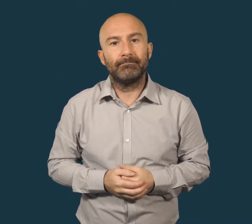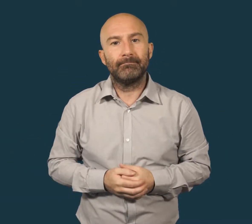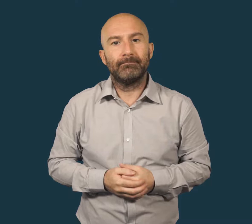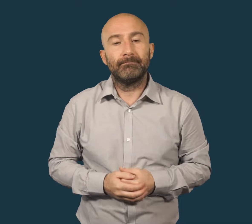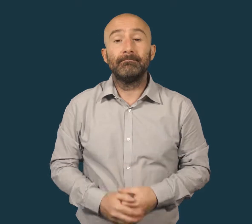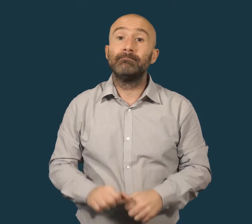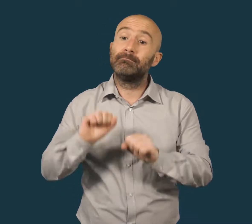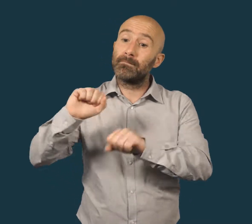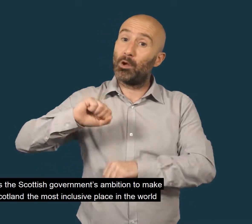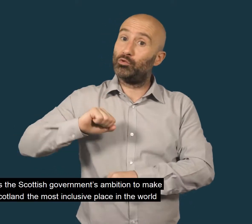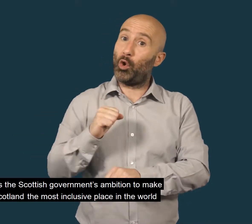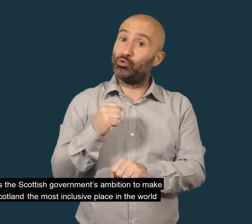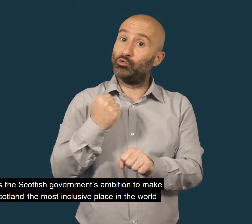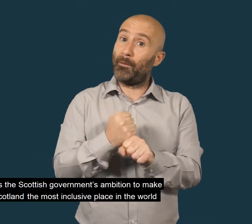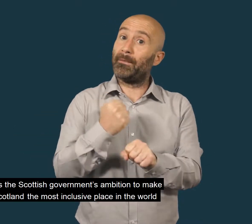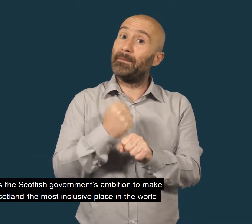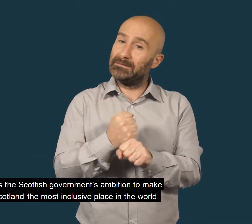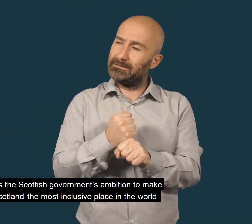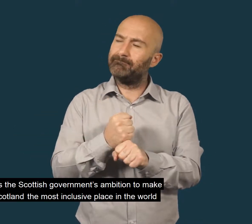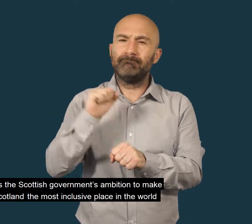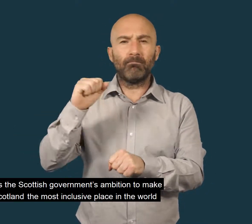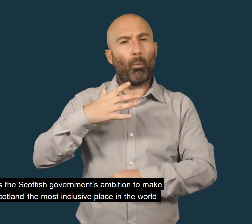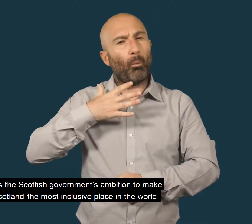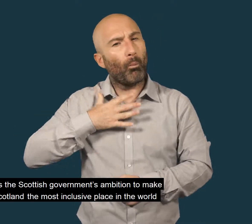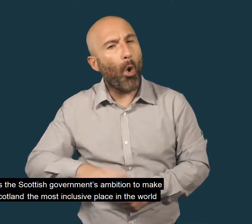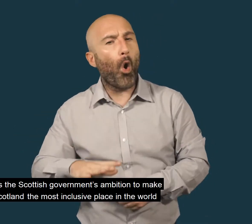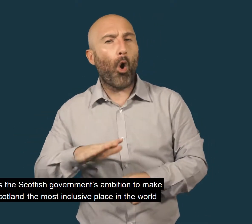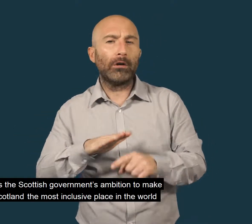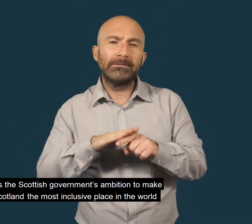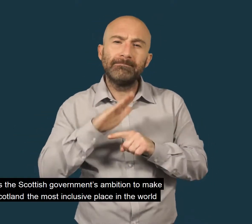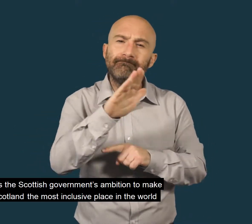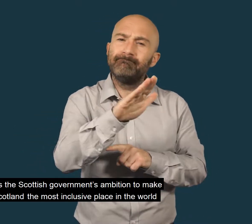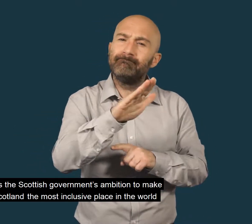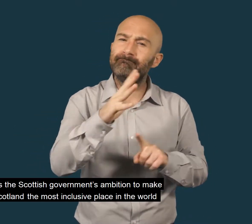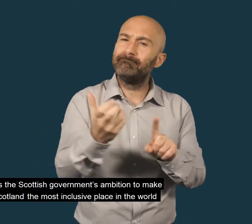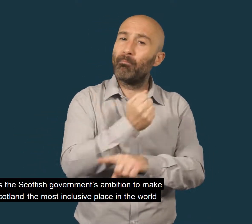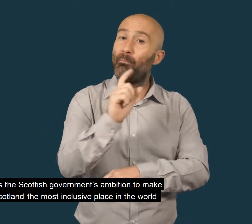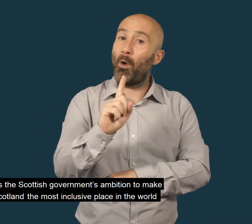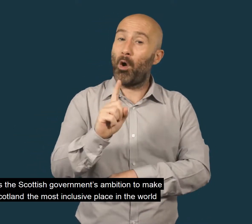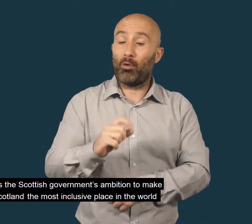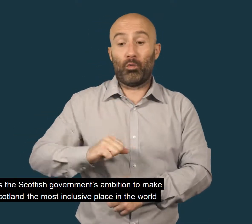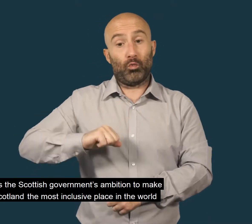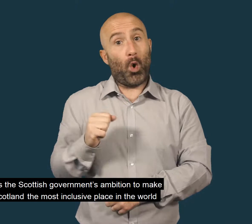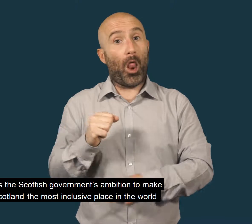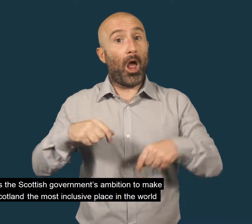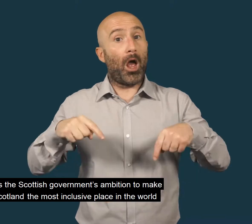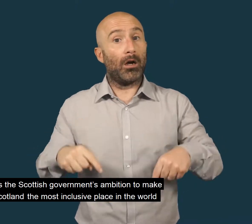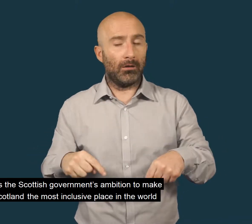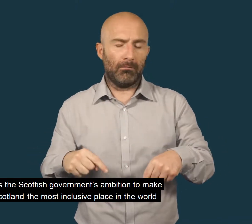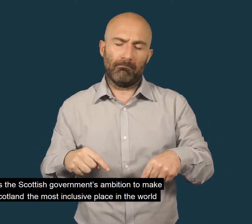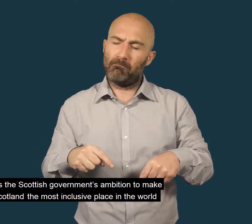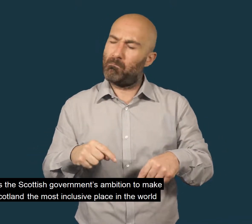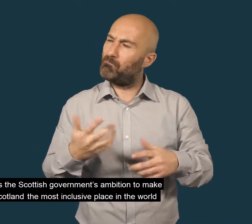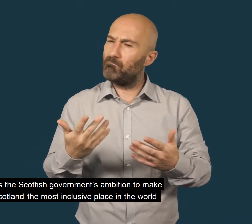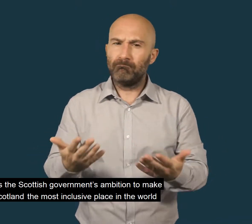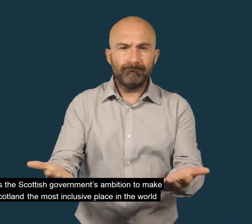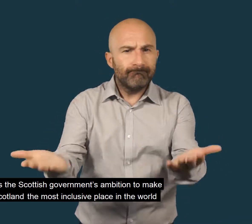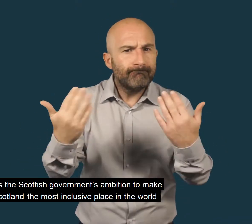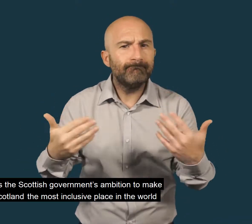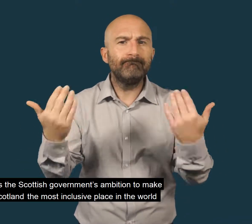It is the Scottish Government's ambition to make Scotland the most inclusive place in the world for BSL users